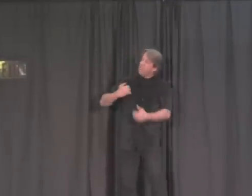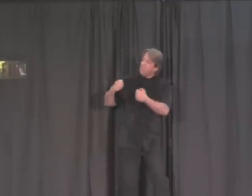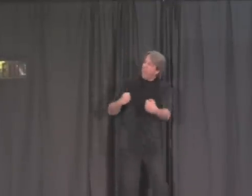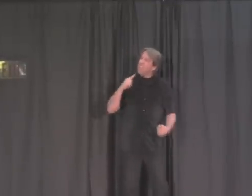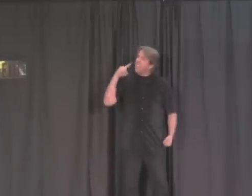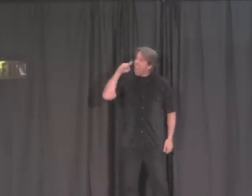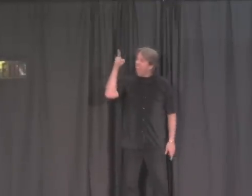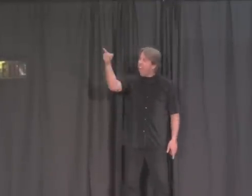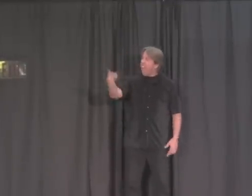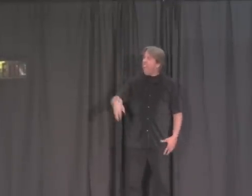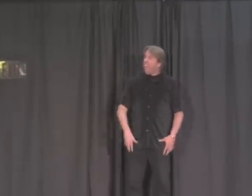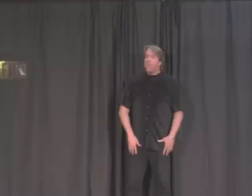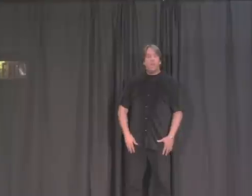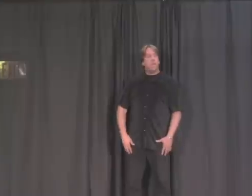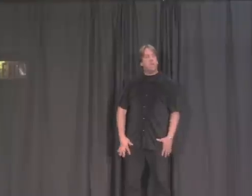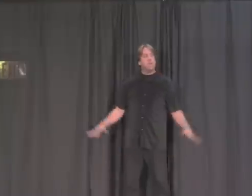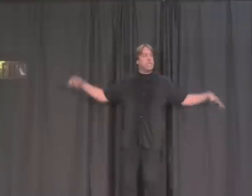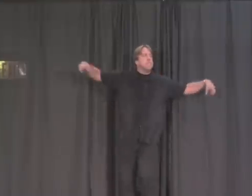look strong, deaf.